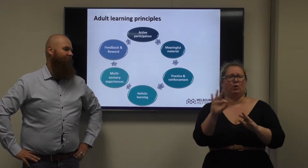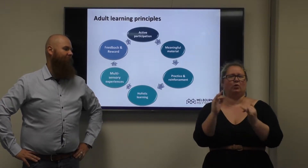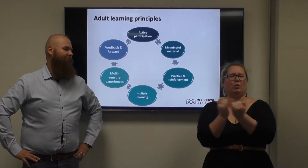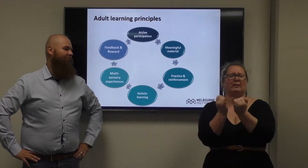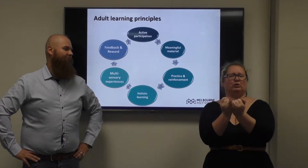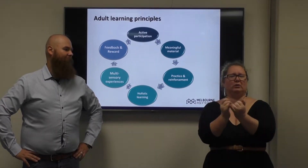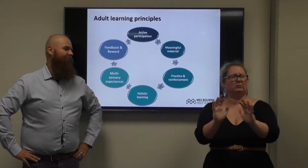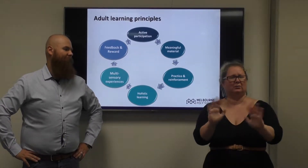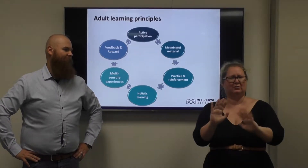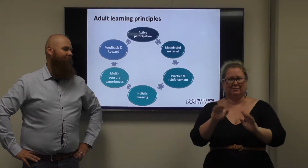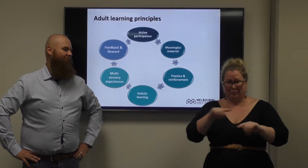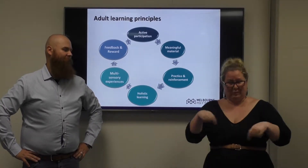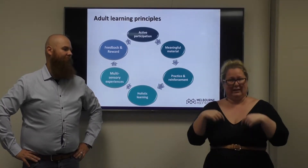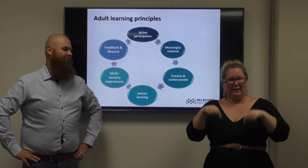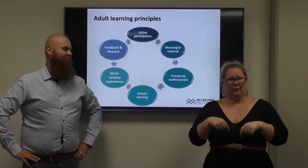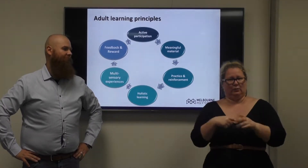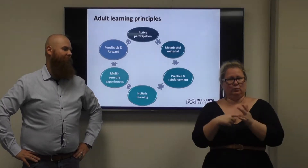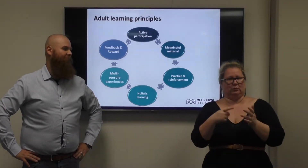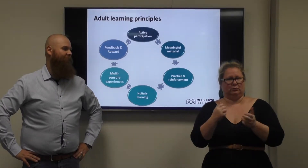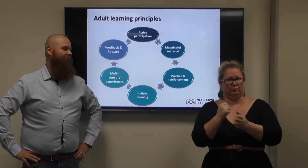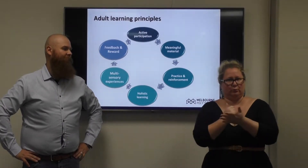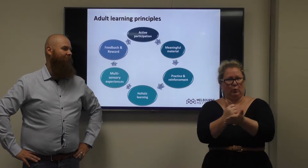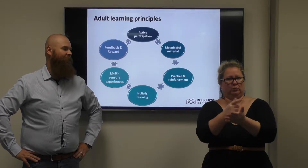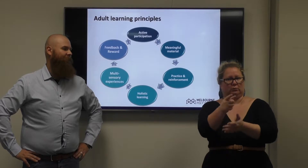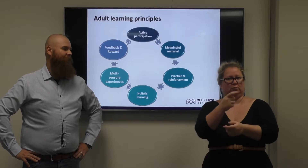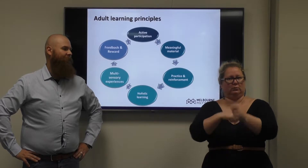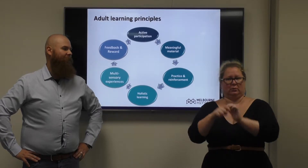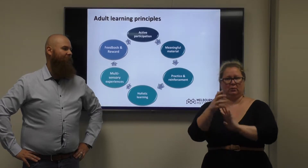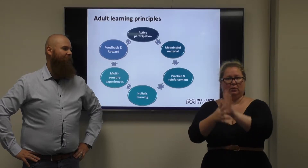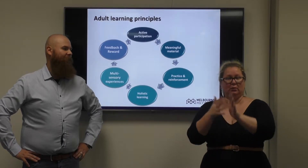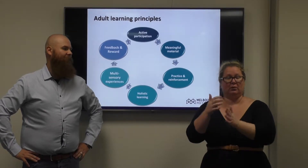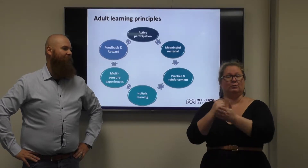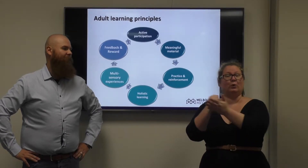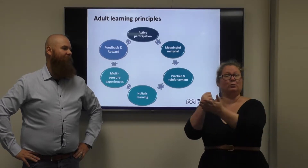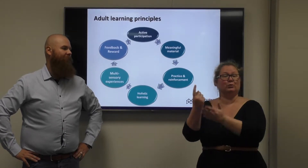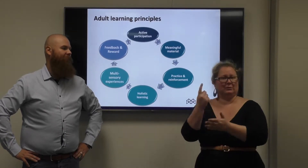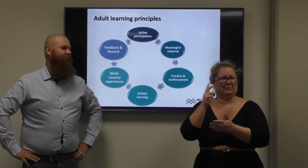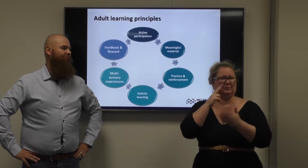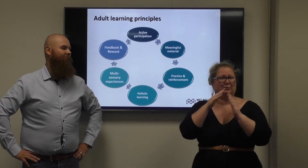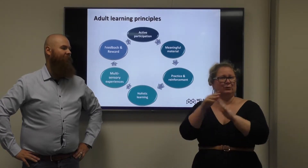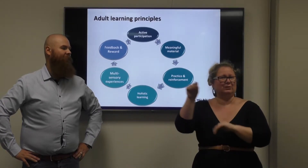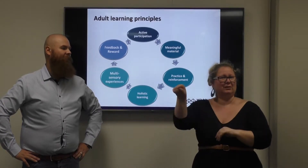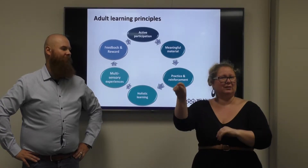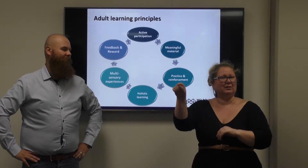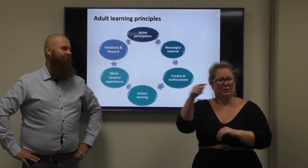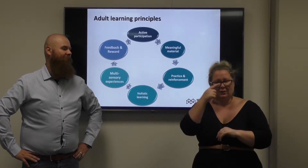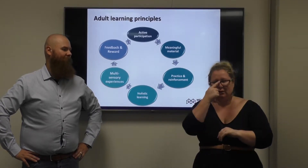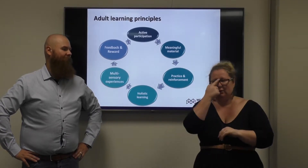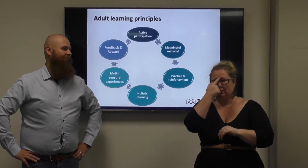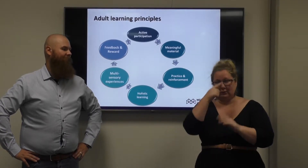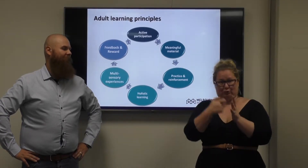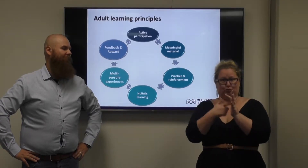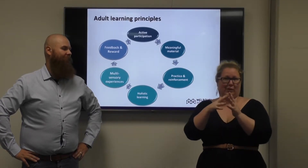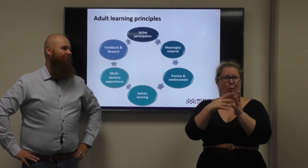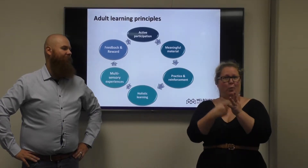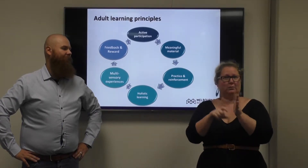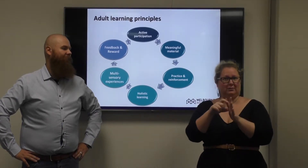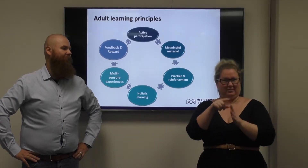differences. This isn't a competition. It's about you improving your skills and about how you can support the